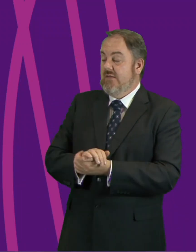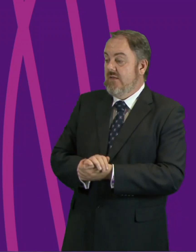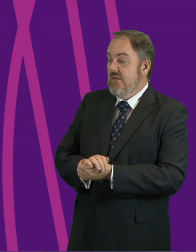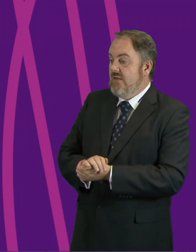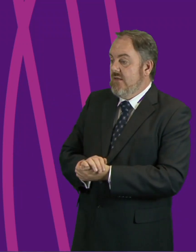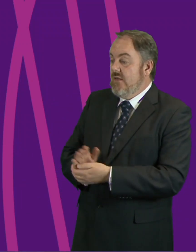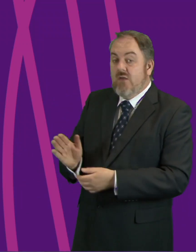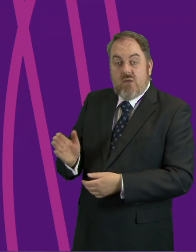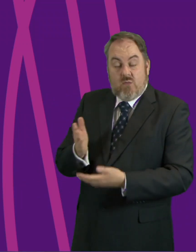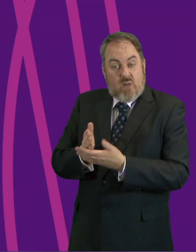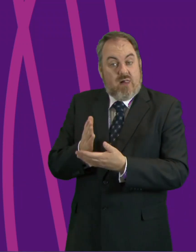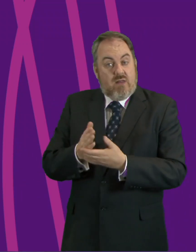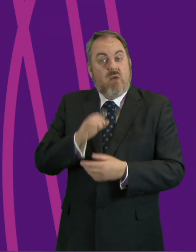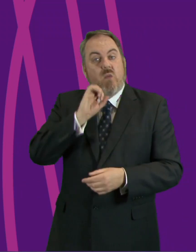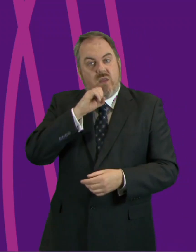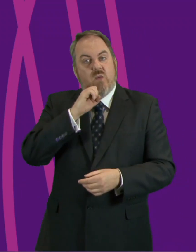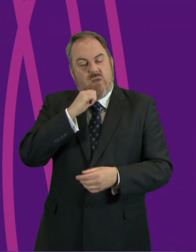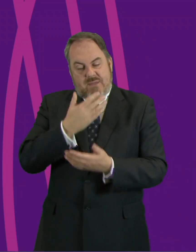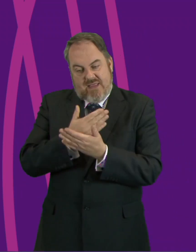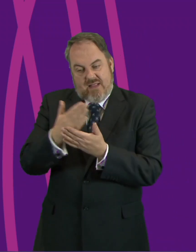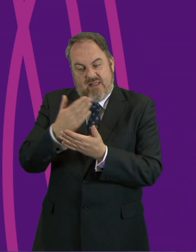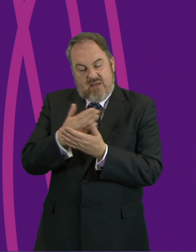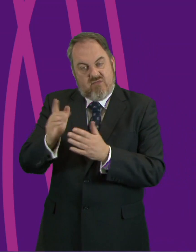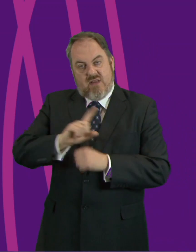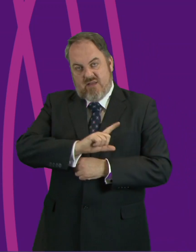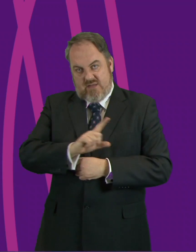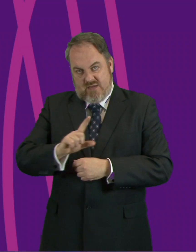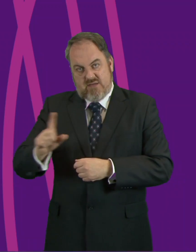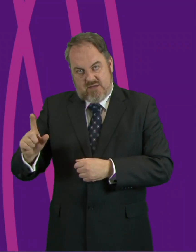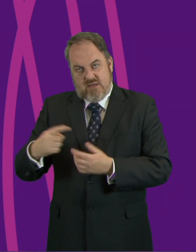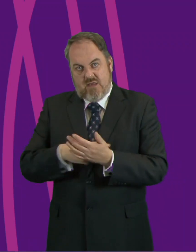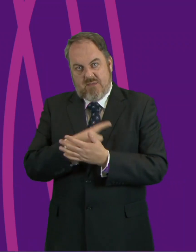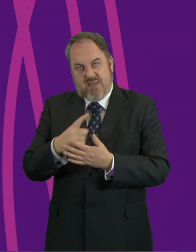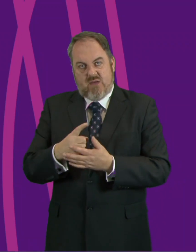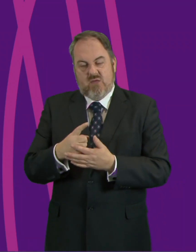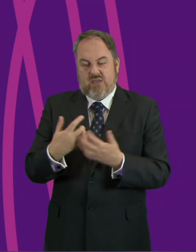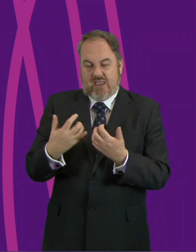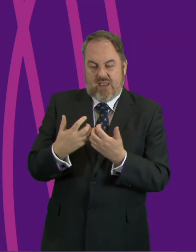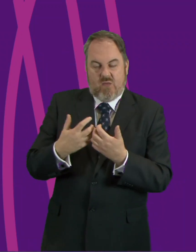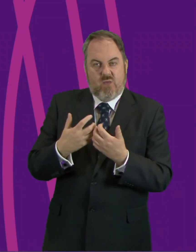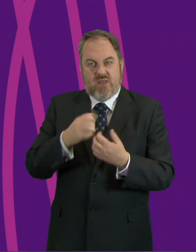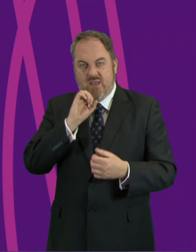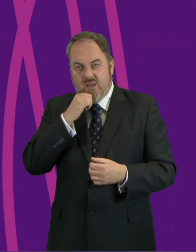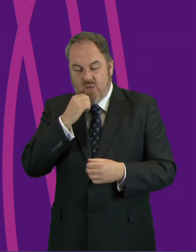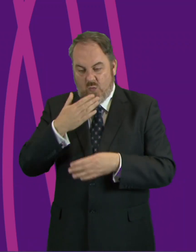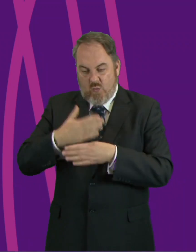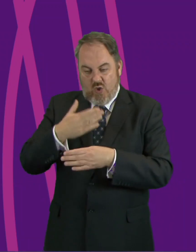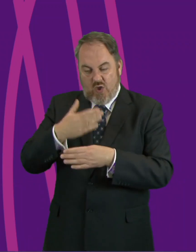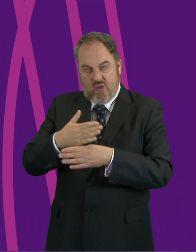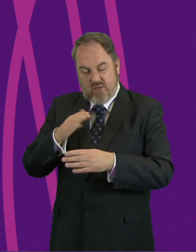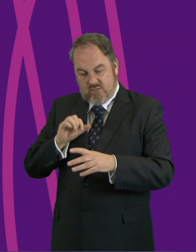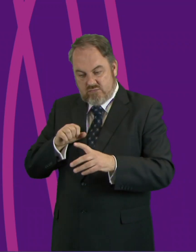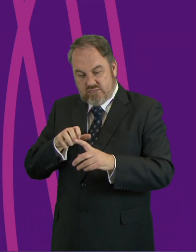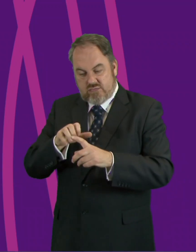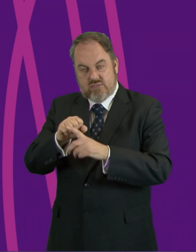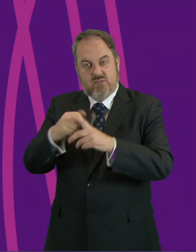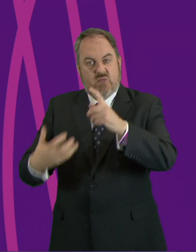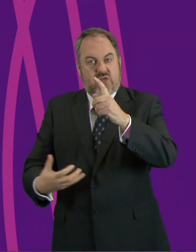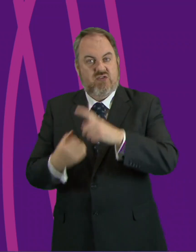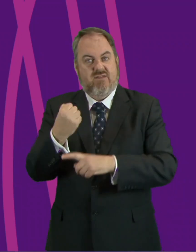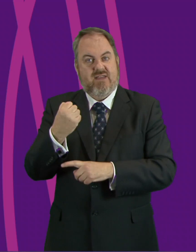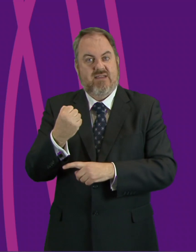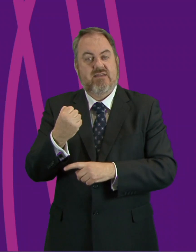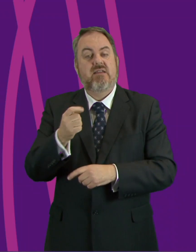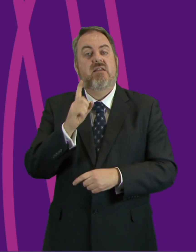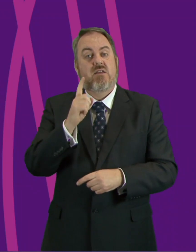the capacity, and indeed we'll set out if our estimates of that capacity change as we build towards them. But on the contact tracers,